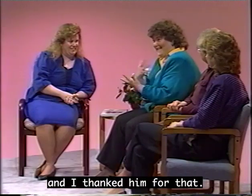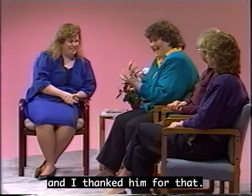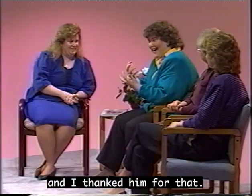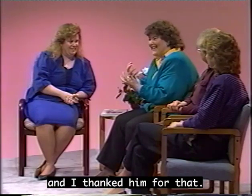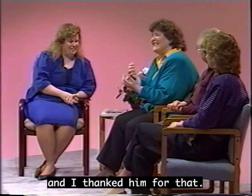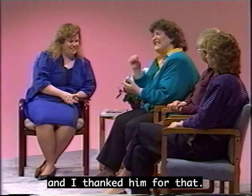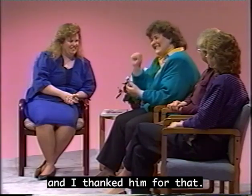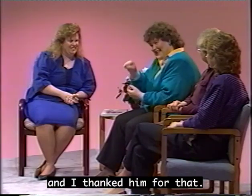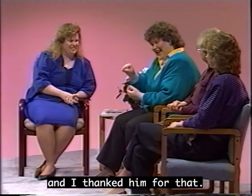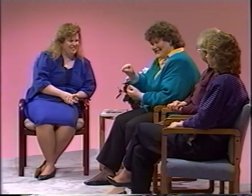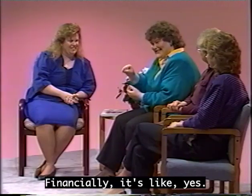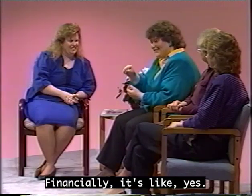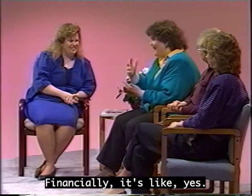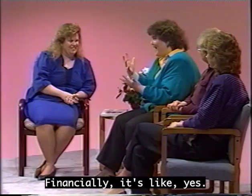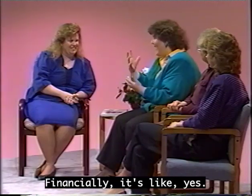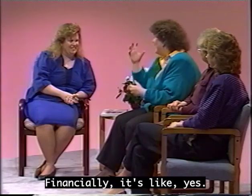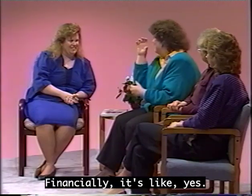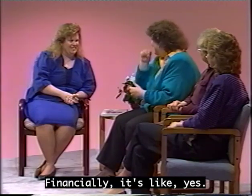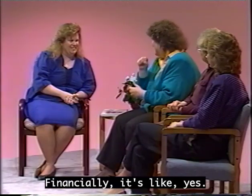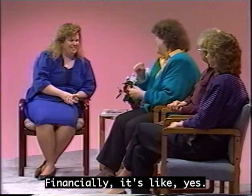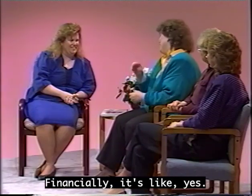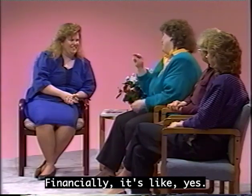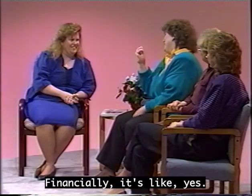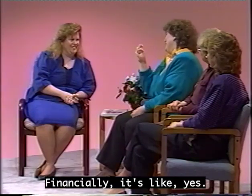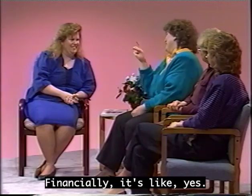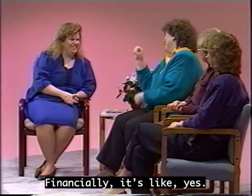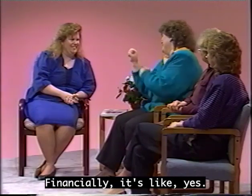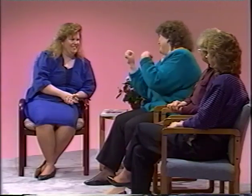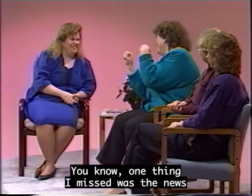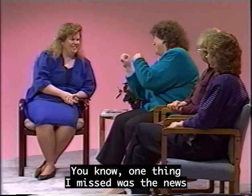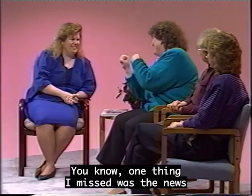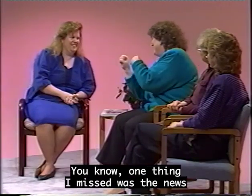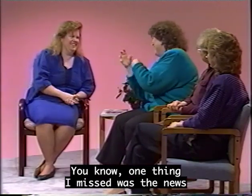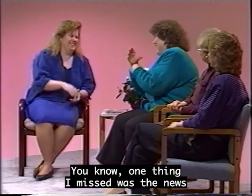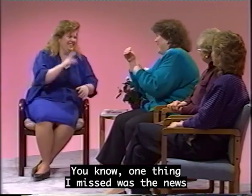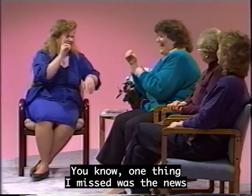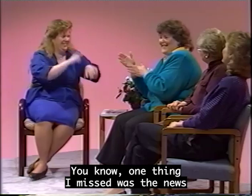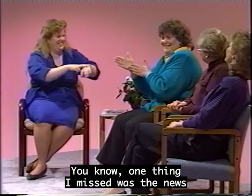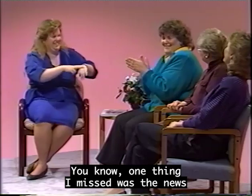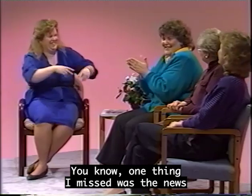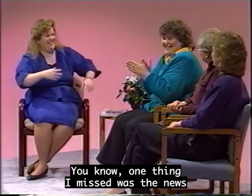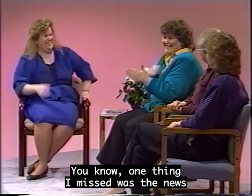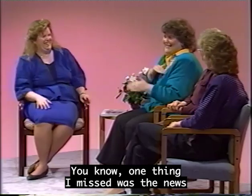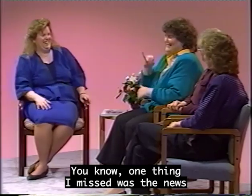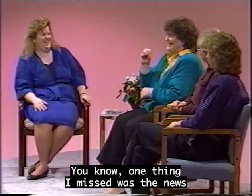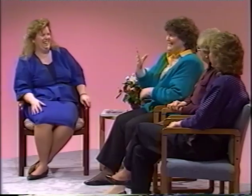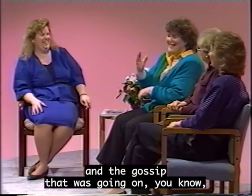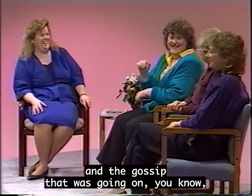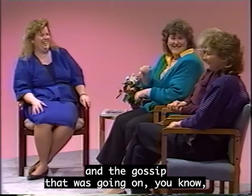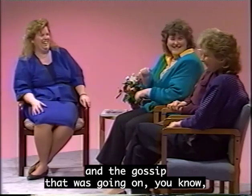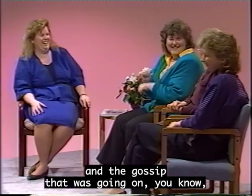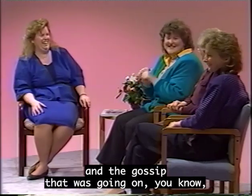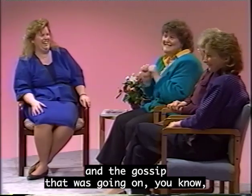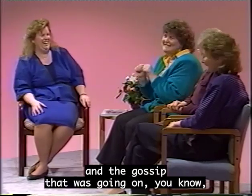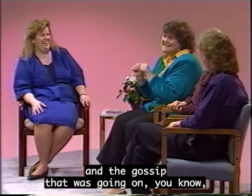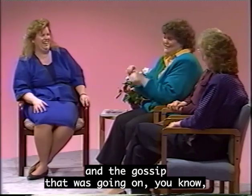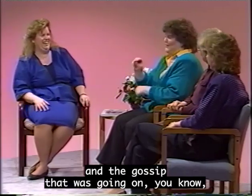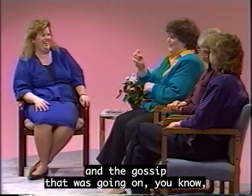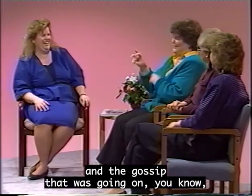that. Financially, it's like, yes. One thing I missed was the news and the gossip that was going on, that